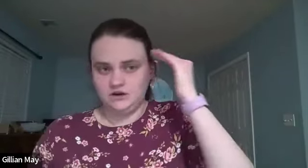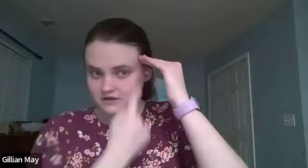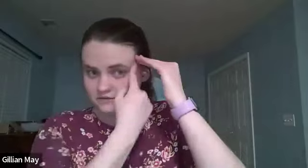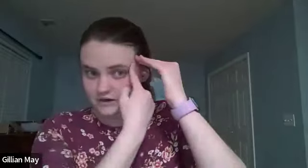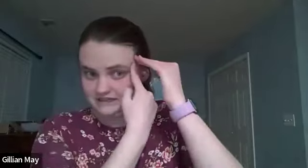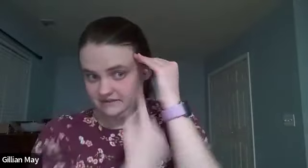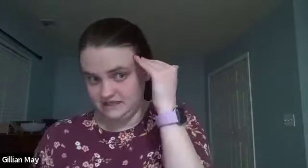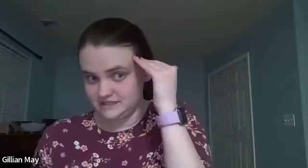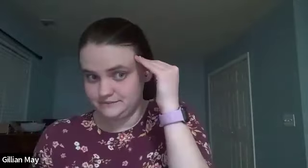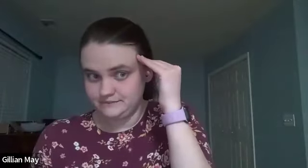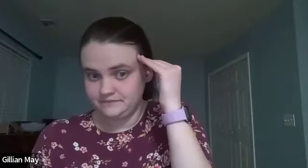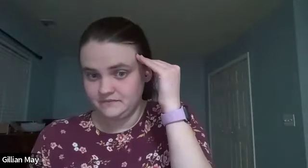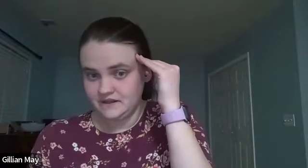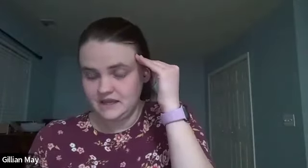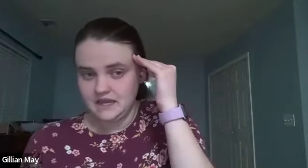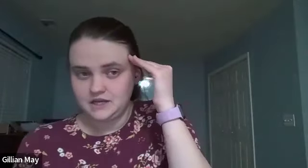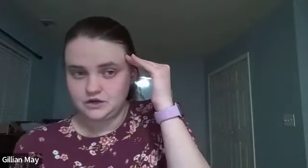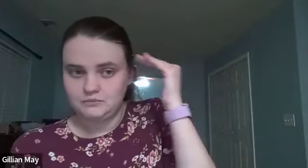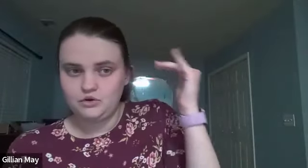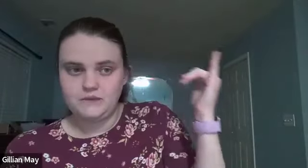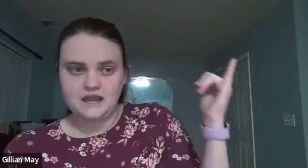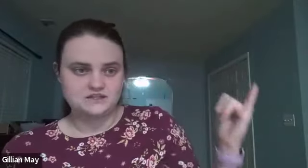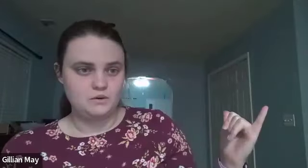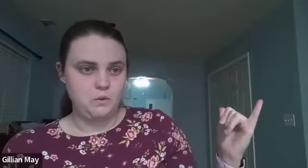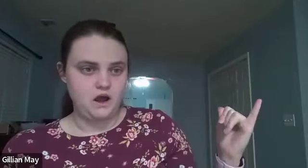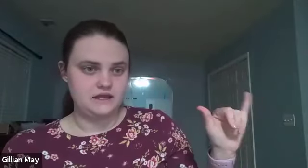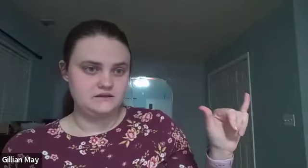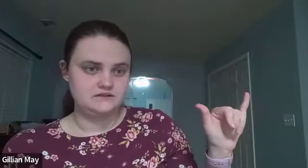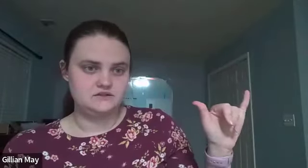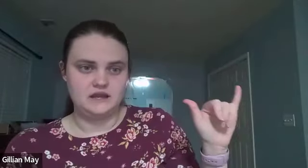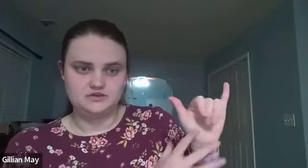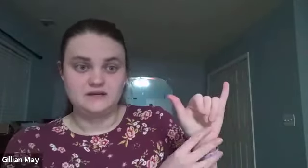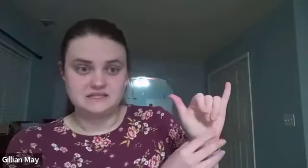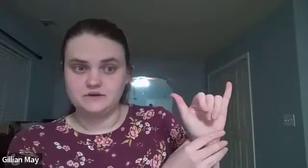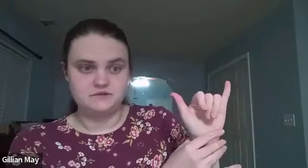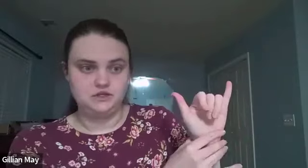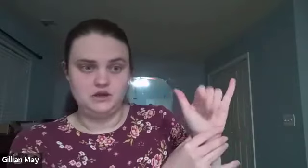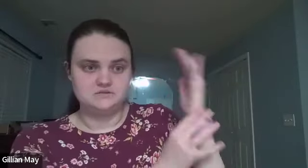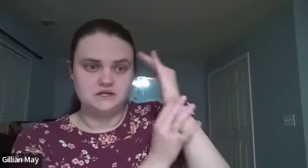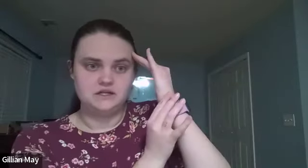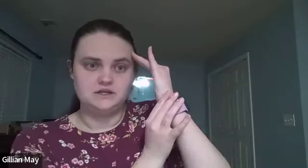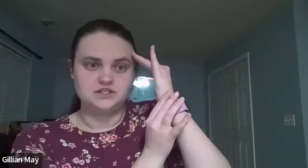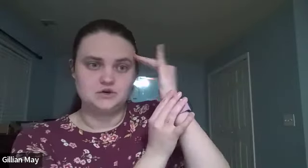at your forehead like this, and you're going to pull back into a Y. So like I turn mine sideways, but you guys wouldn't. It just goes